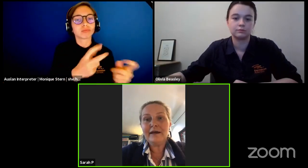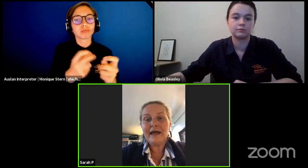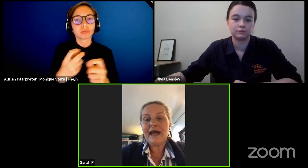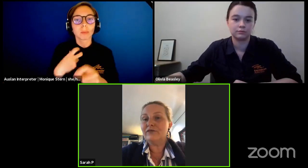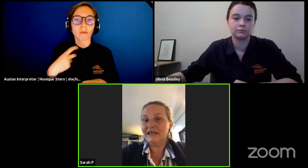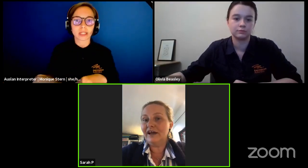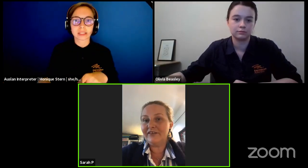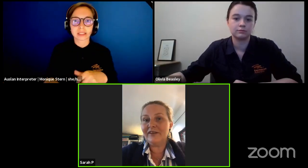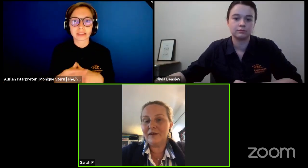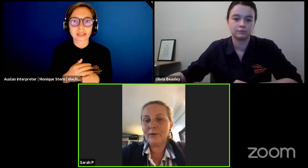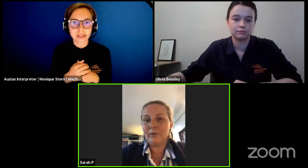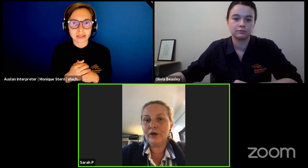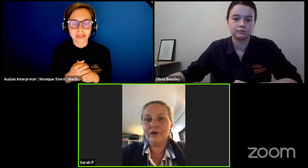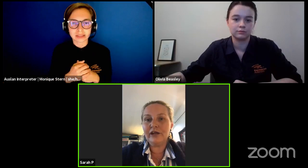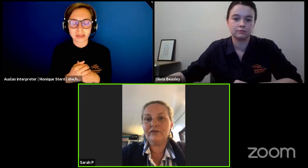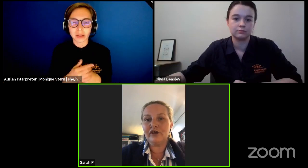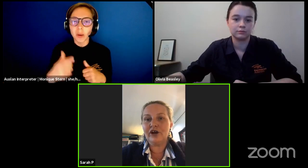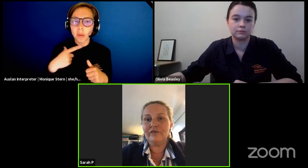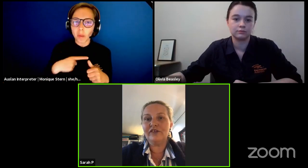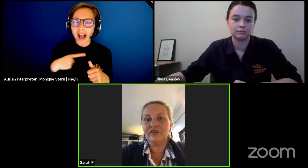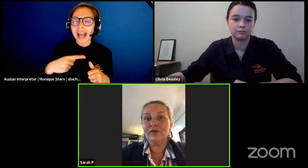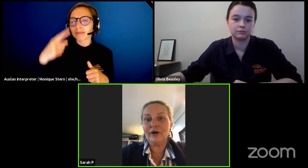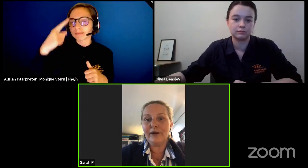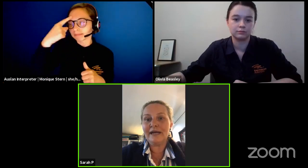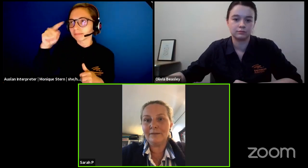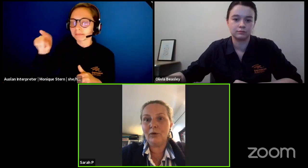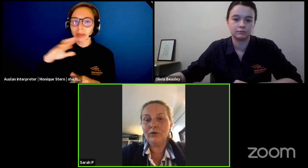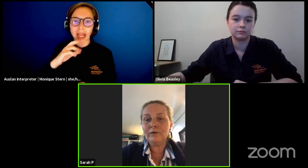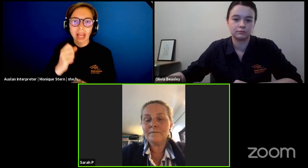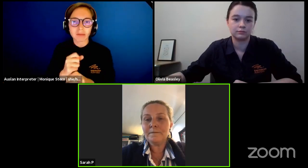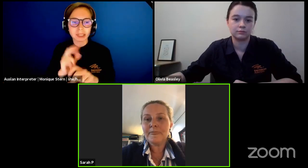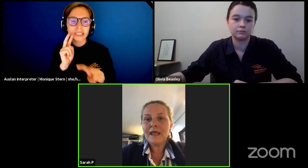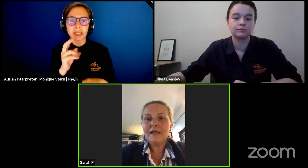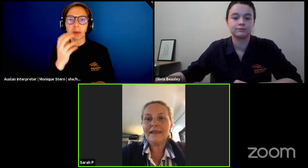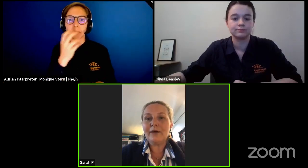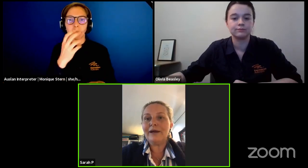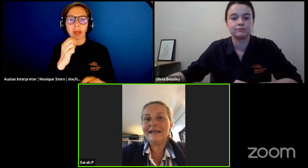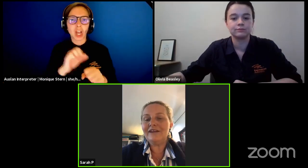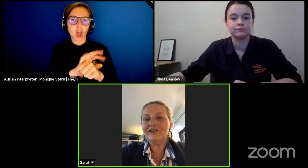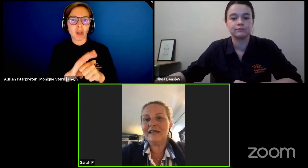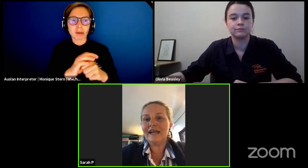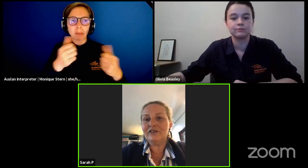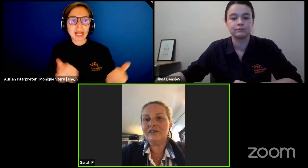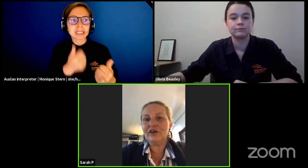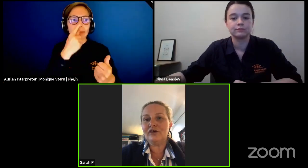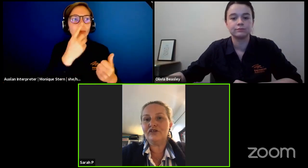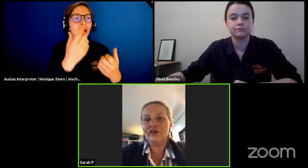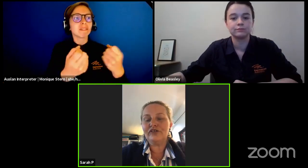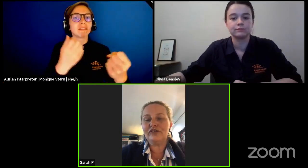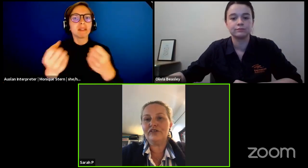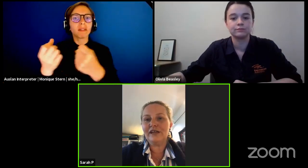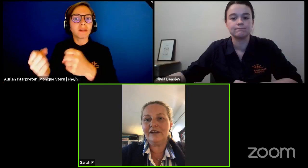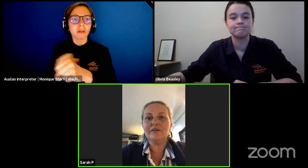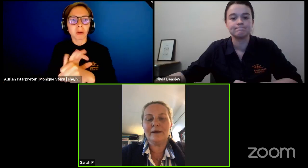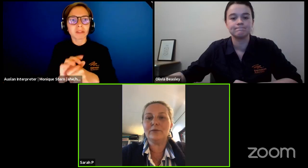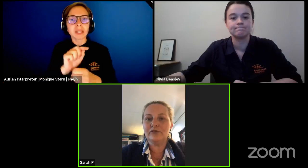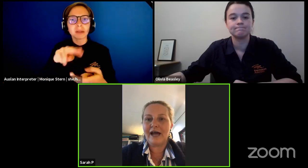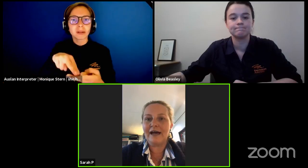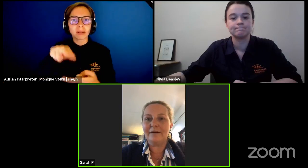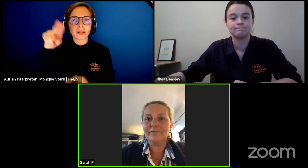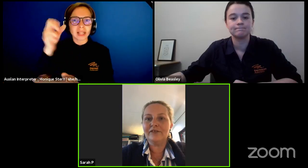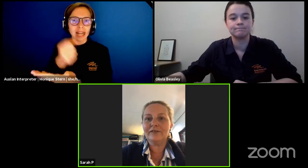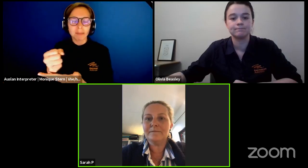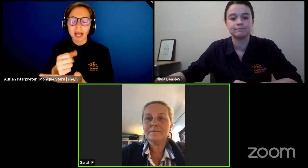rising and realising that we weren't looking for COVID-0 anymore, that we needed to get those doses into